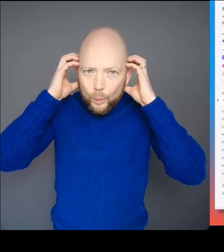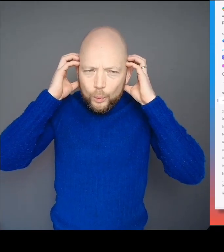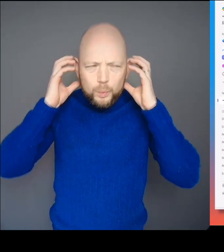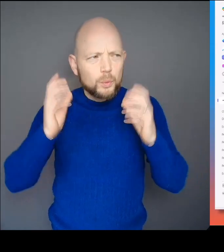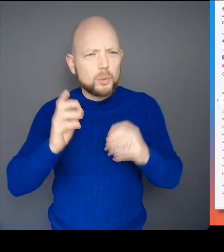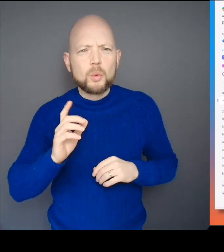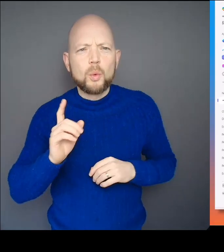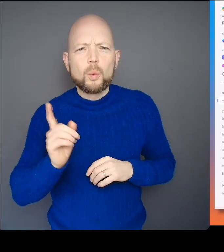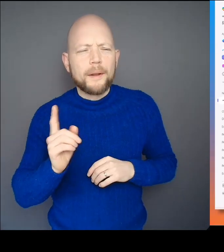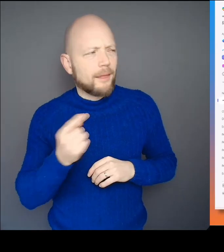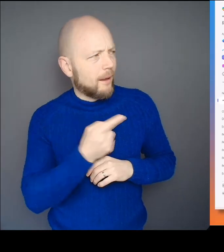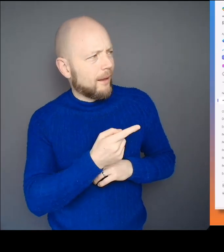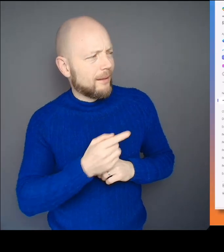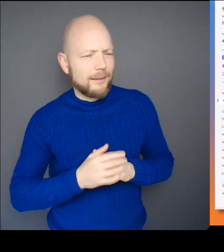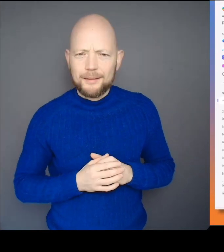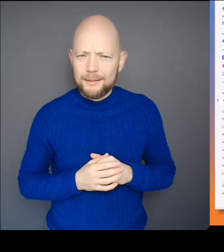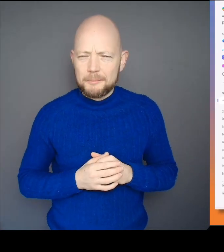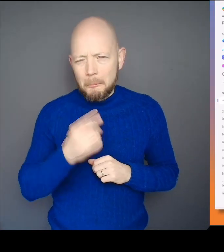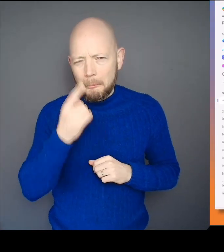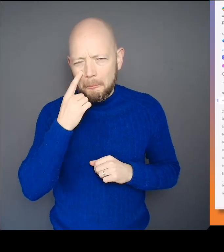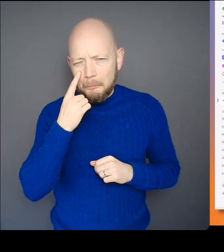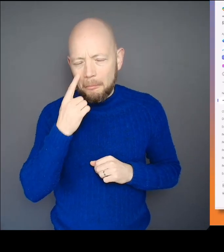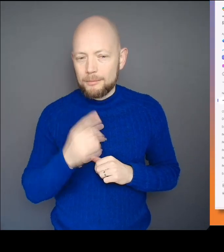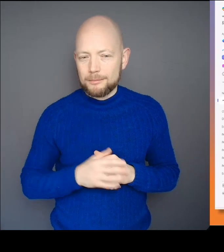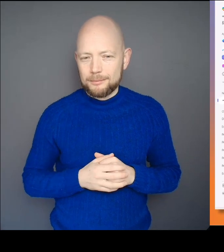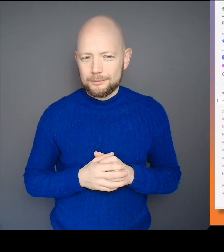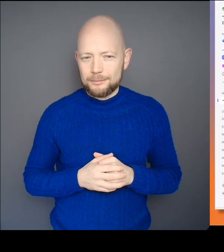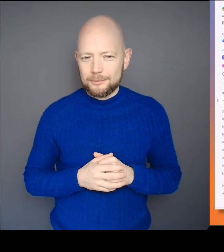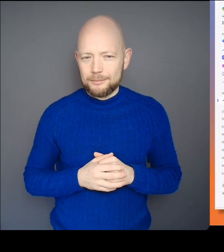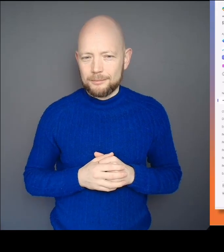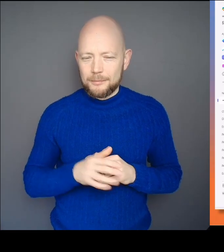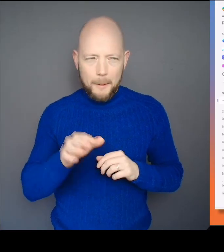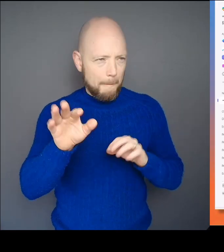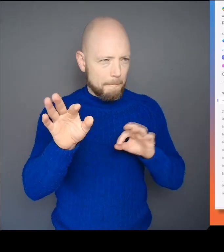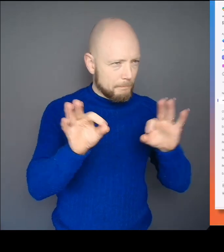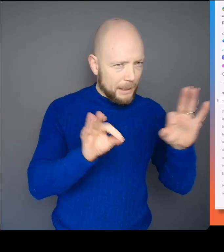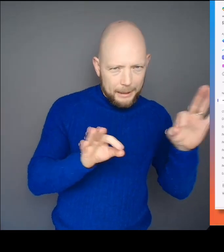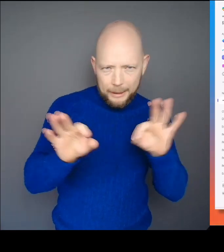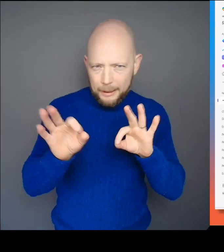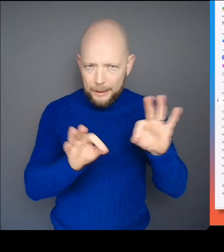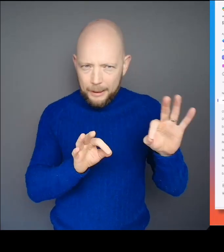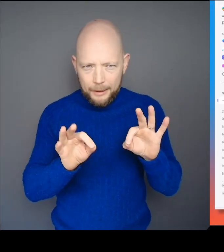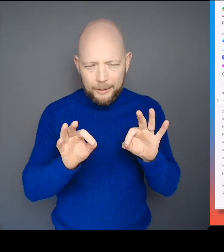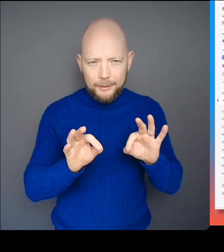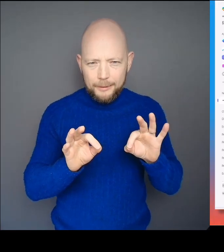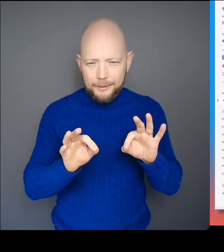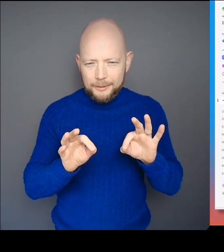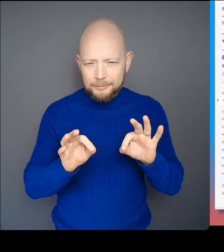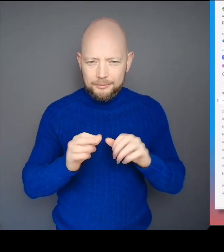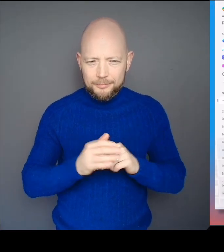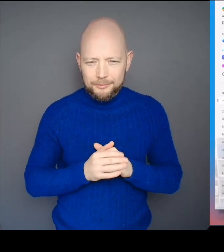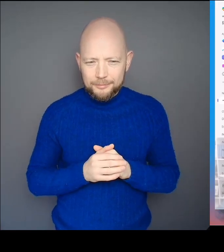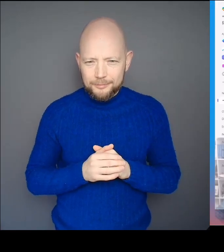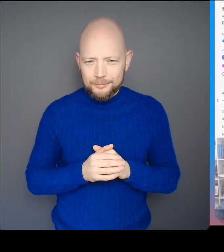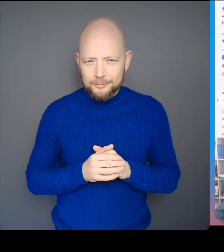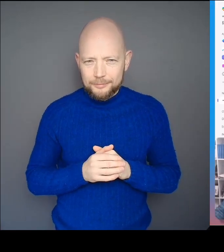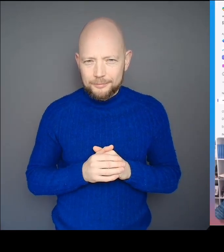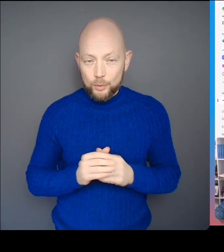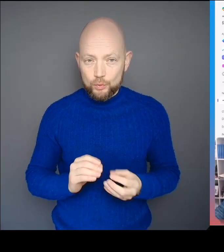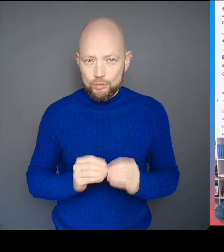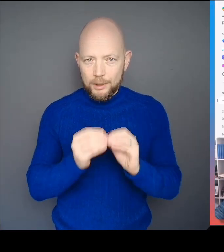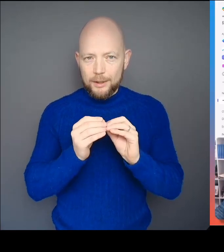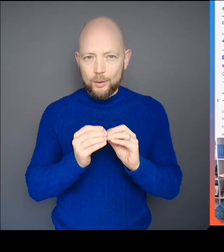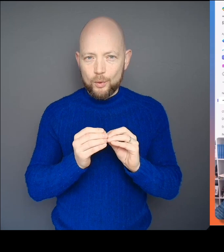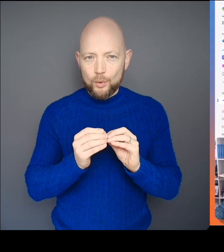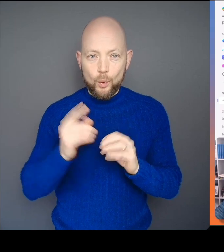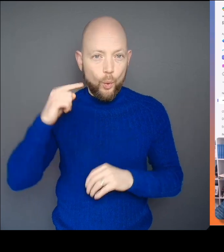is this get audio overview. So this is actually really good. We're going to go with a dialogue, casual,